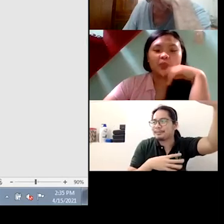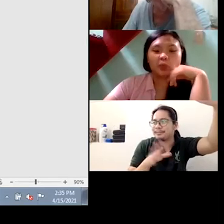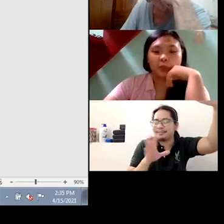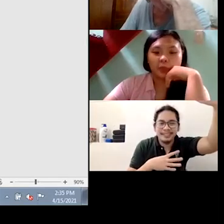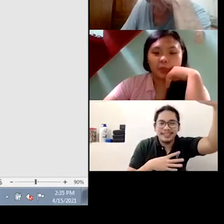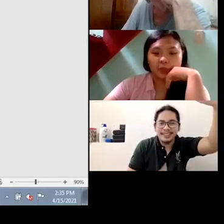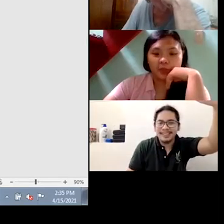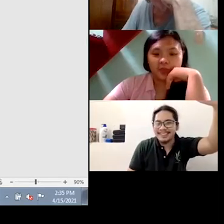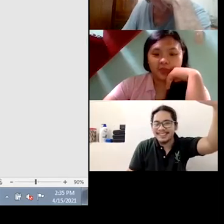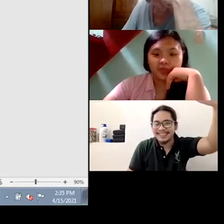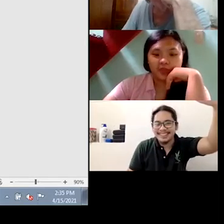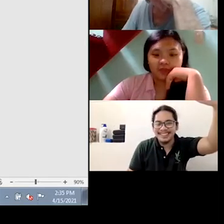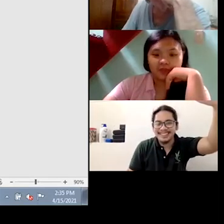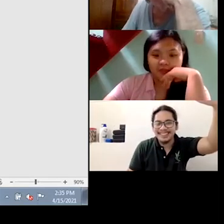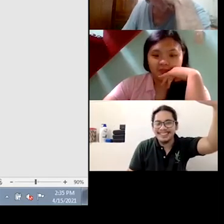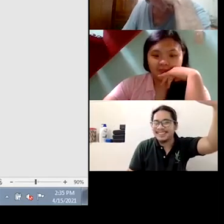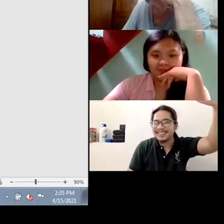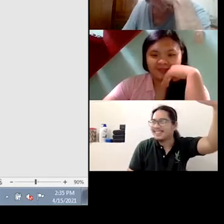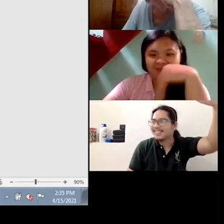Okay. um,